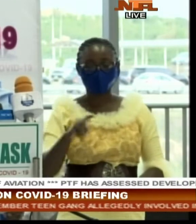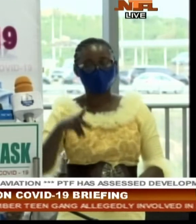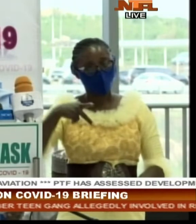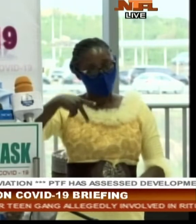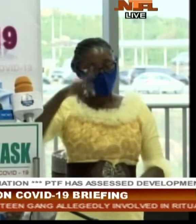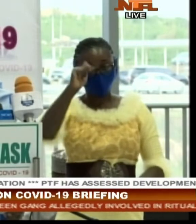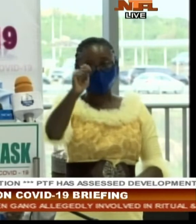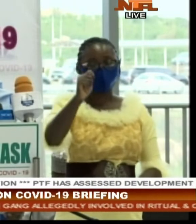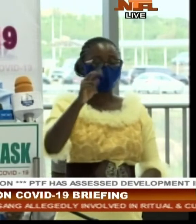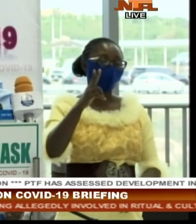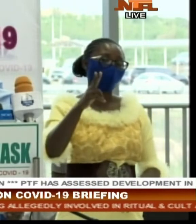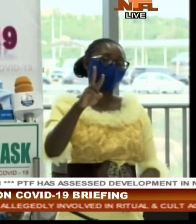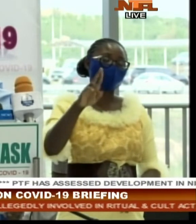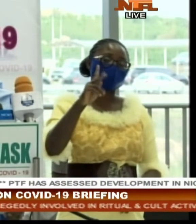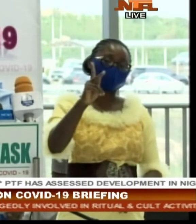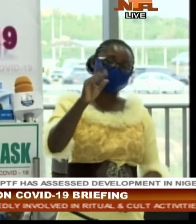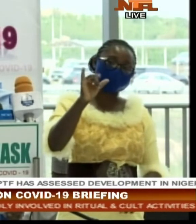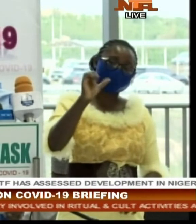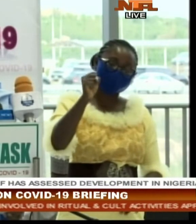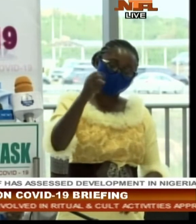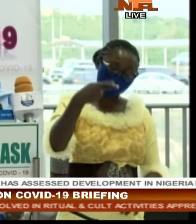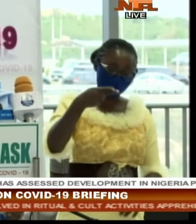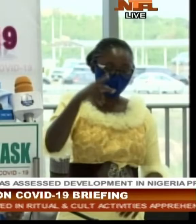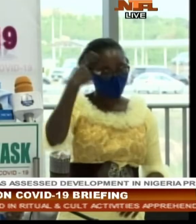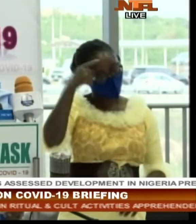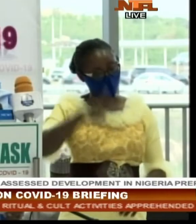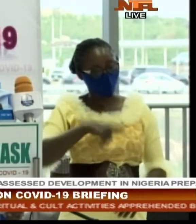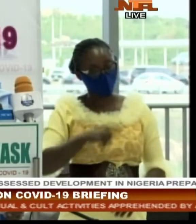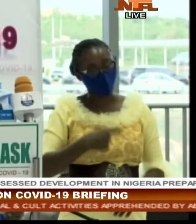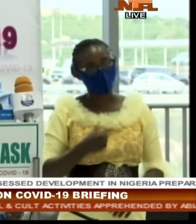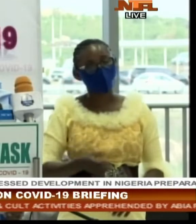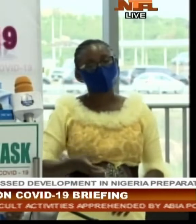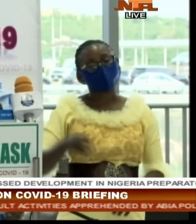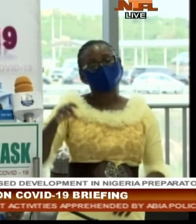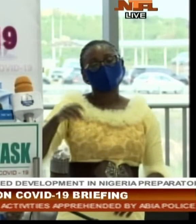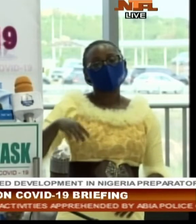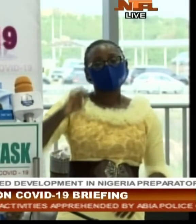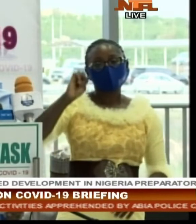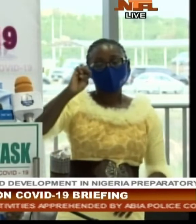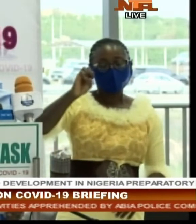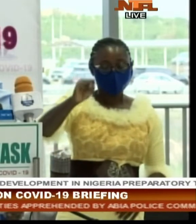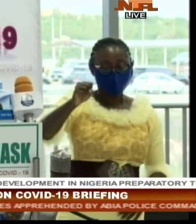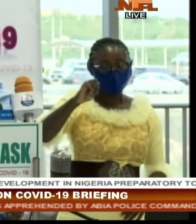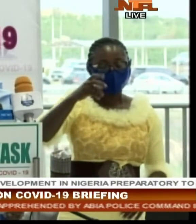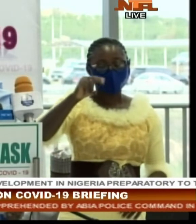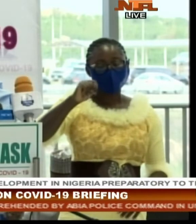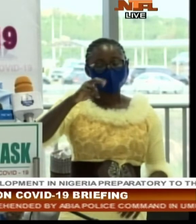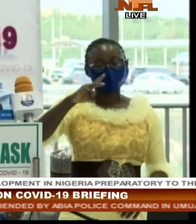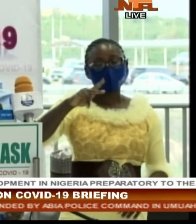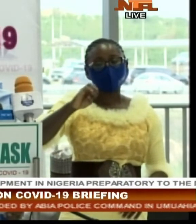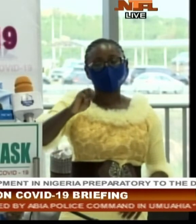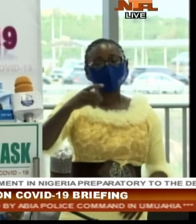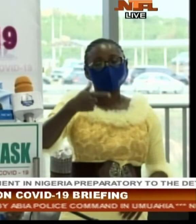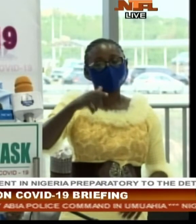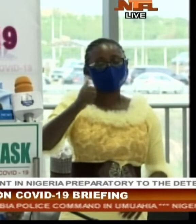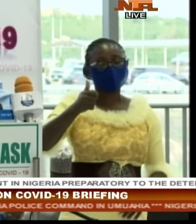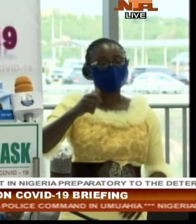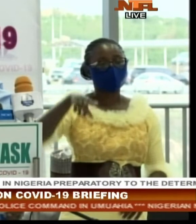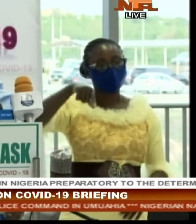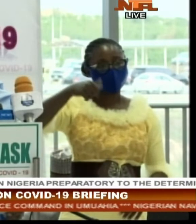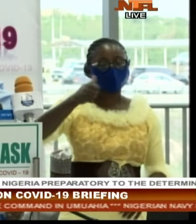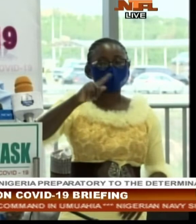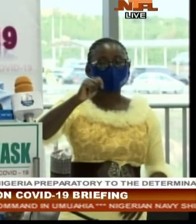Turkish, for Lagos, Turkish, Air Senegal, Virgin Atlantic, Qatar, AWA,